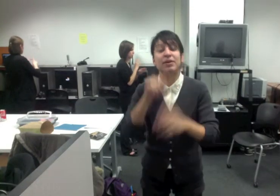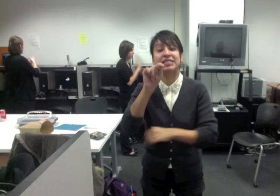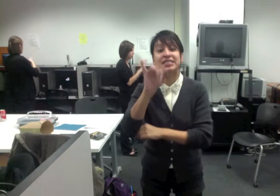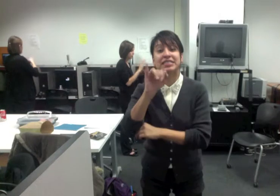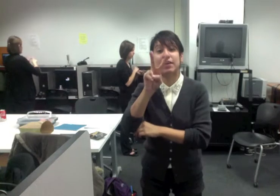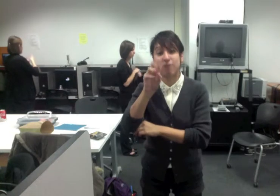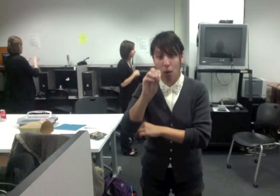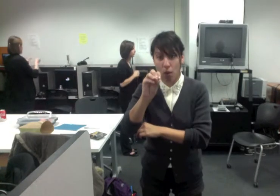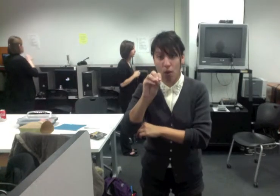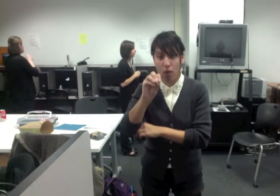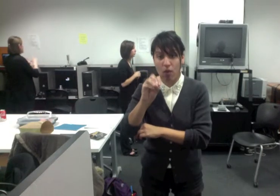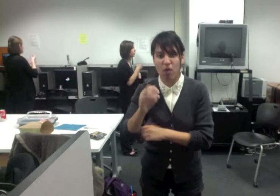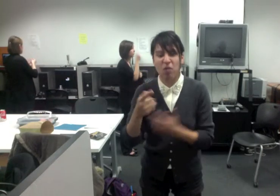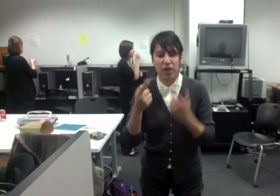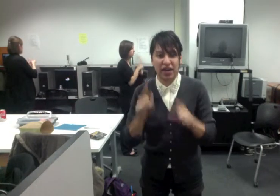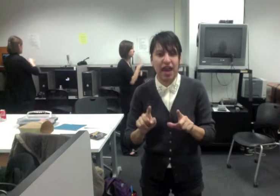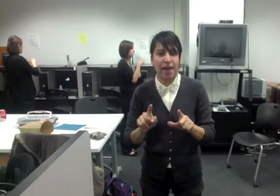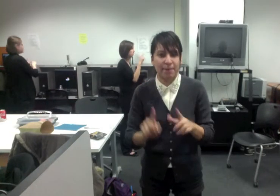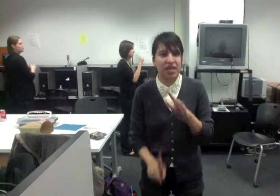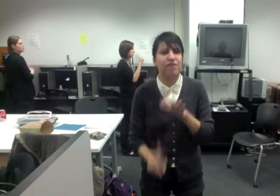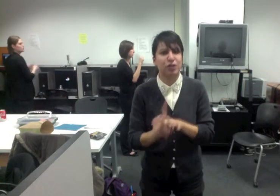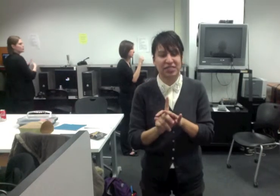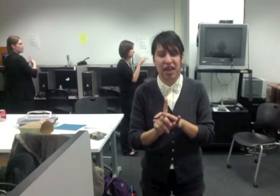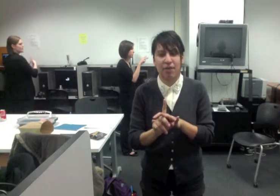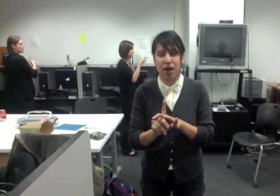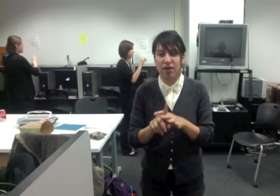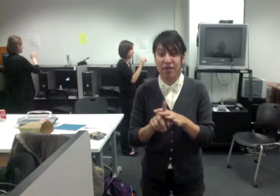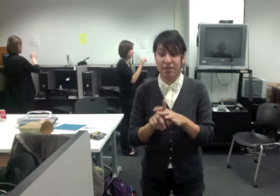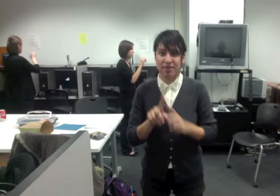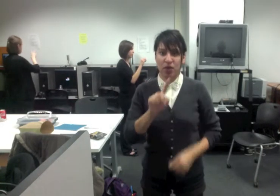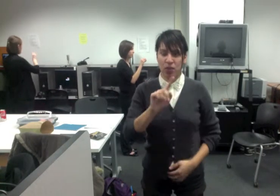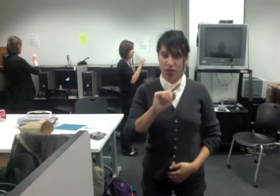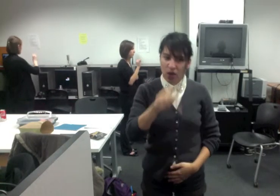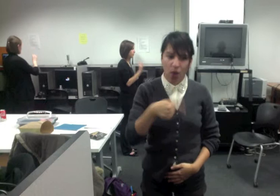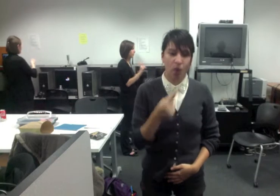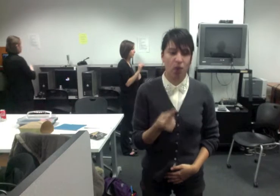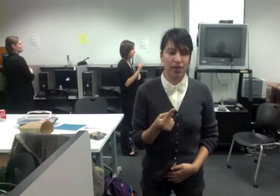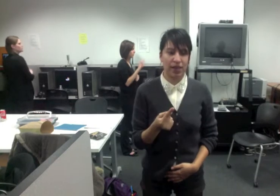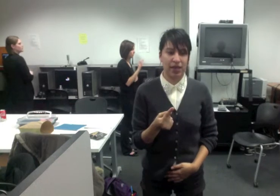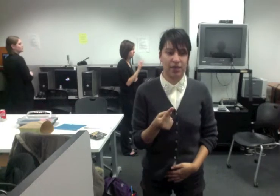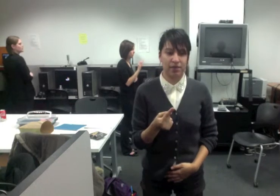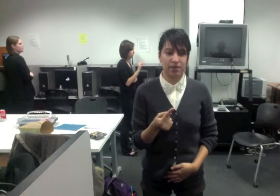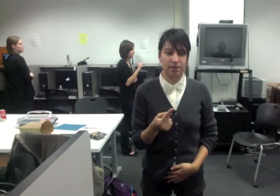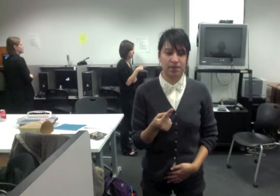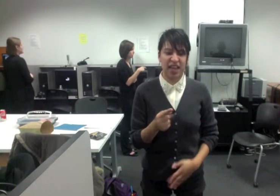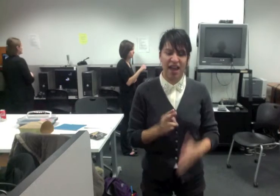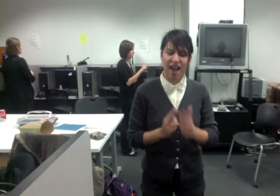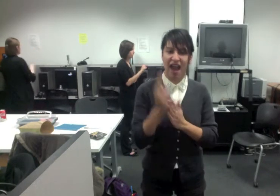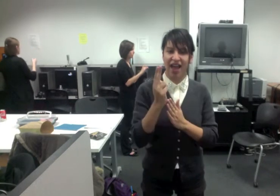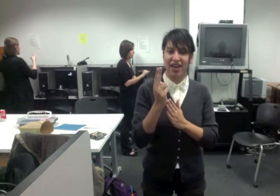this current day, they are the single highest quality product on the market. Hands down, there is no dispute.